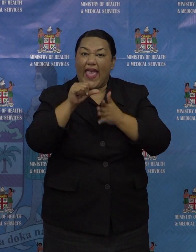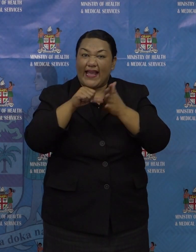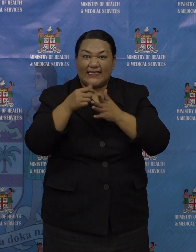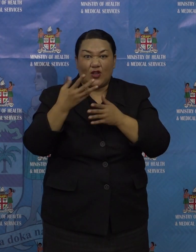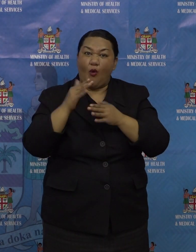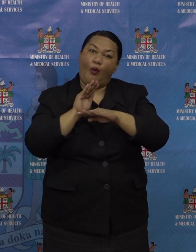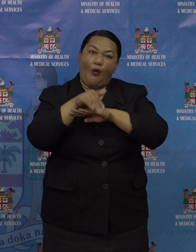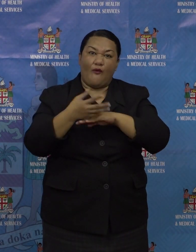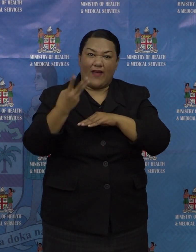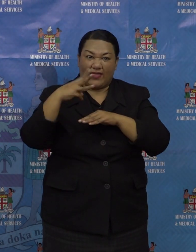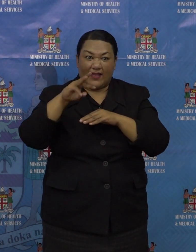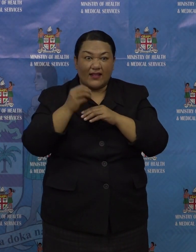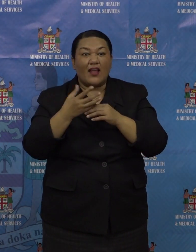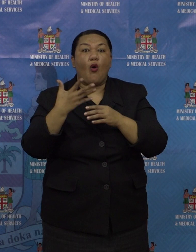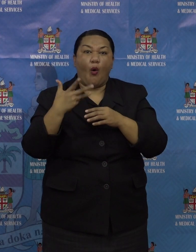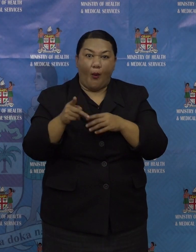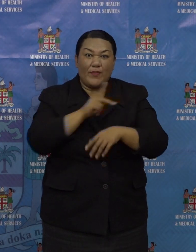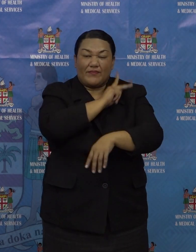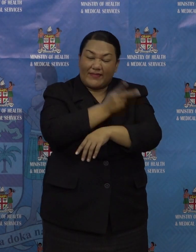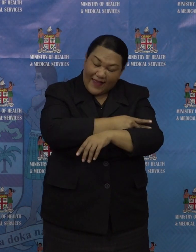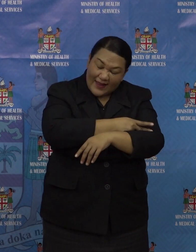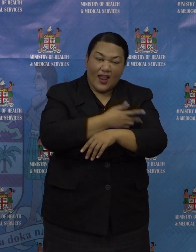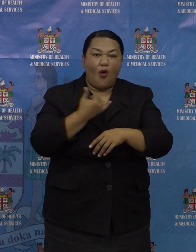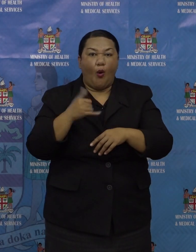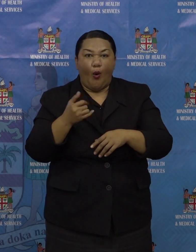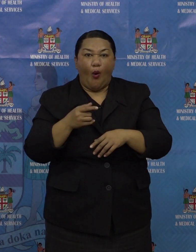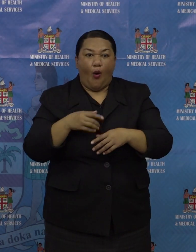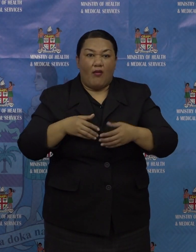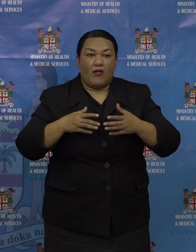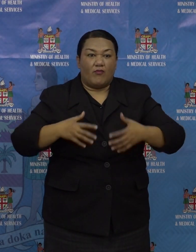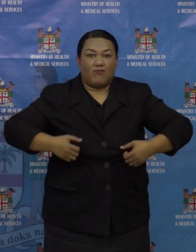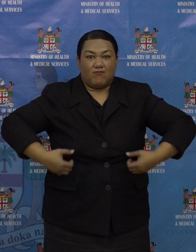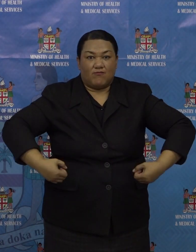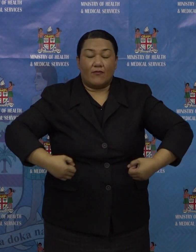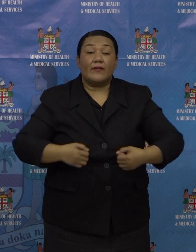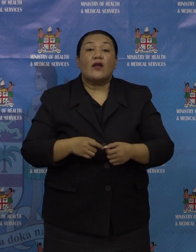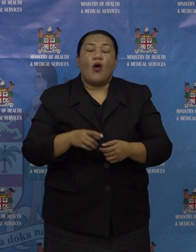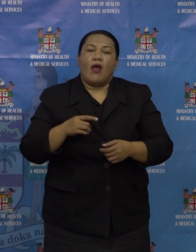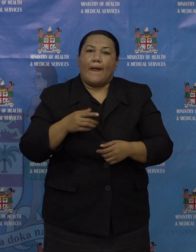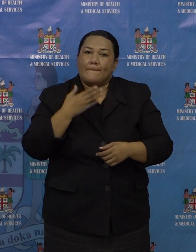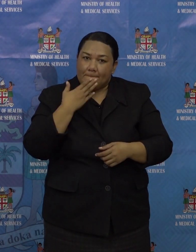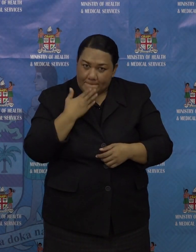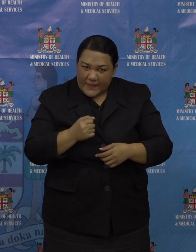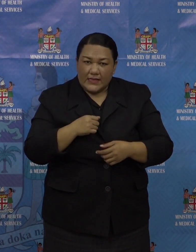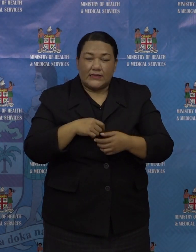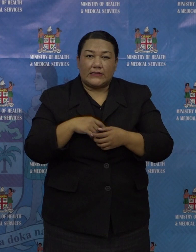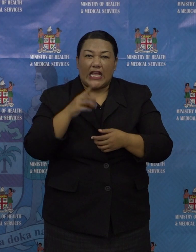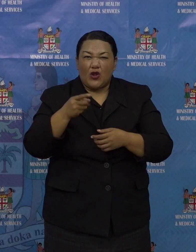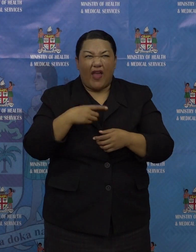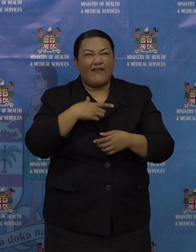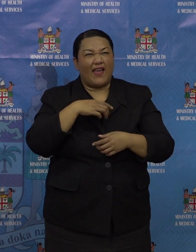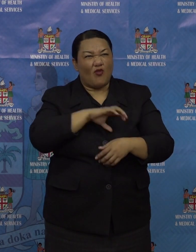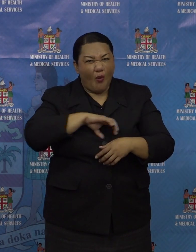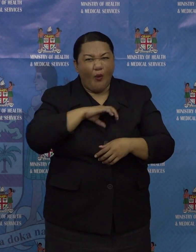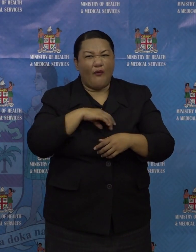if you're obese, or you're pregnant, and if you have any symptoms of COVID-19, so there may be very mild symptoms like a cough,